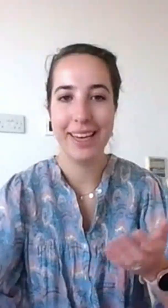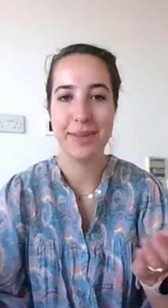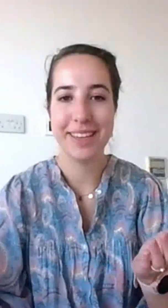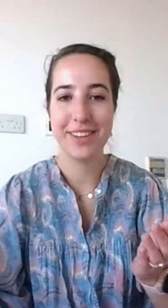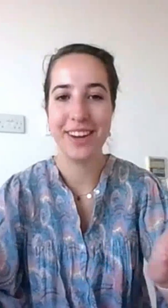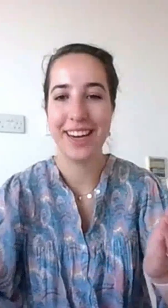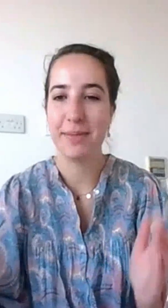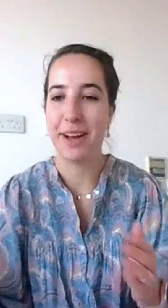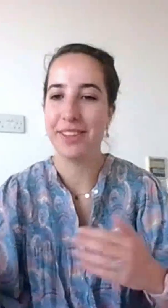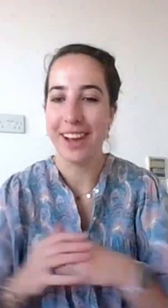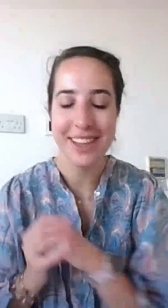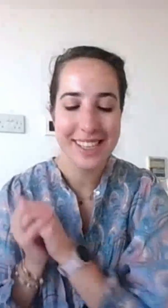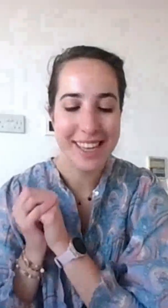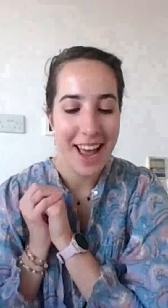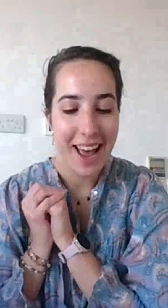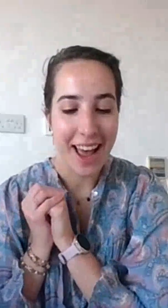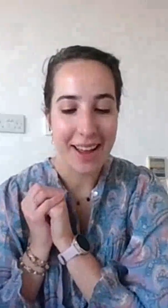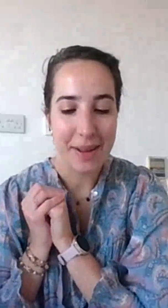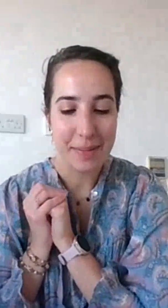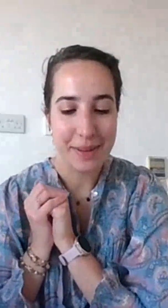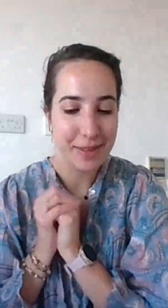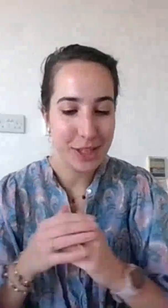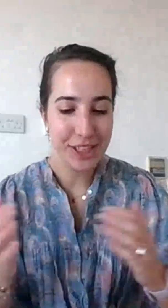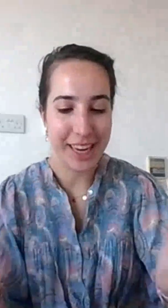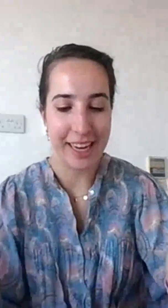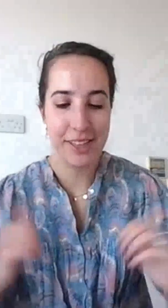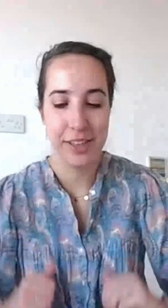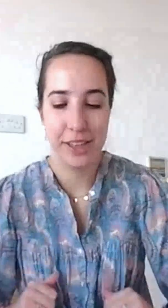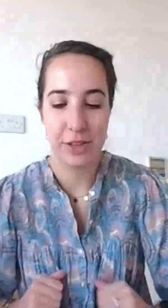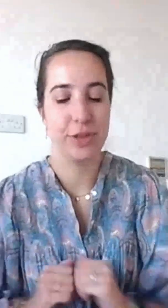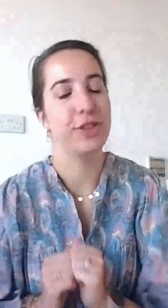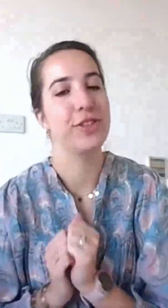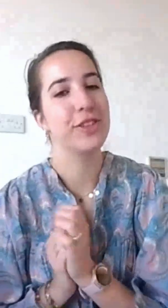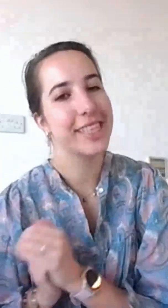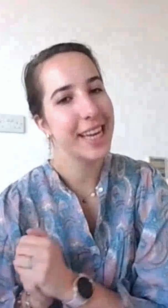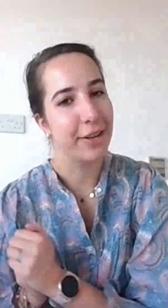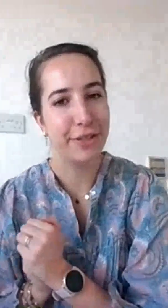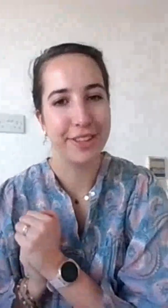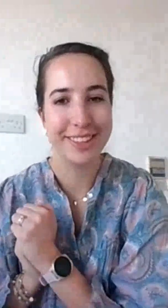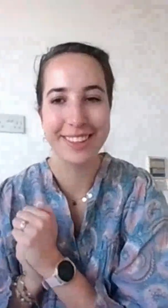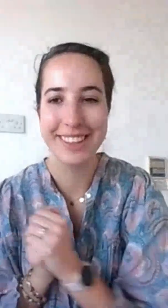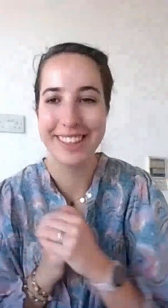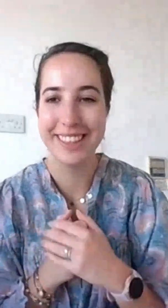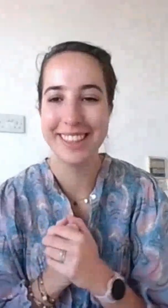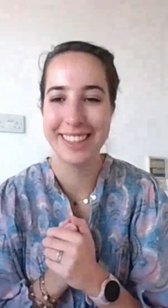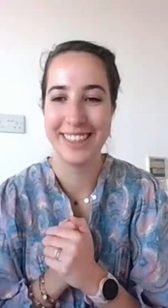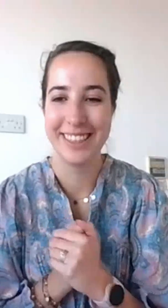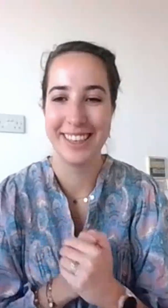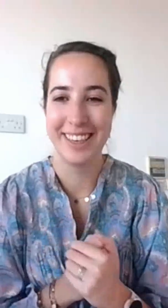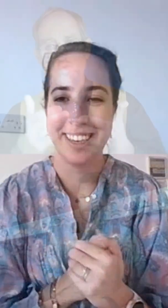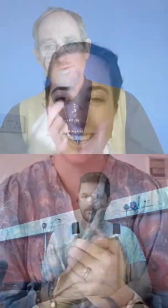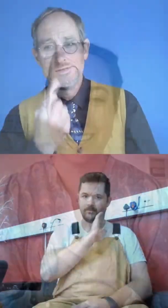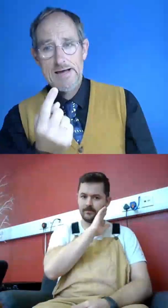You know a little bit already about us, but would you like to introduce yourself?